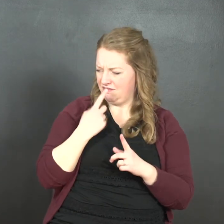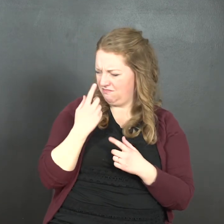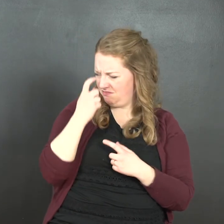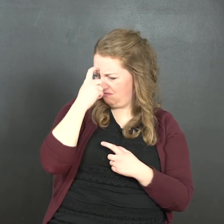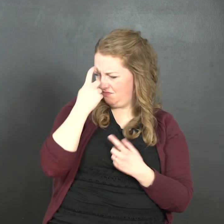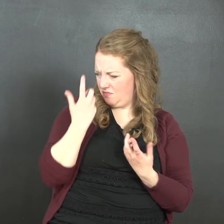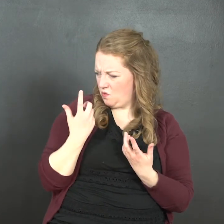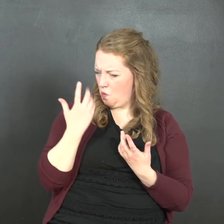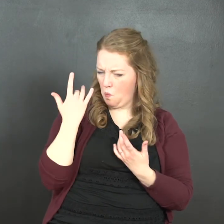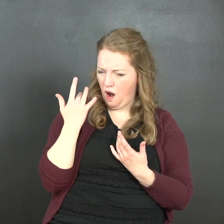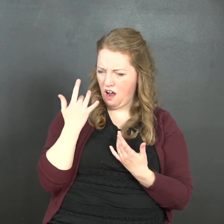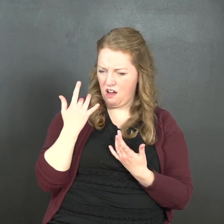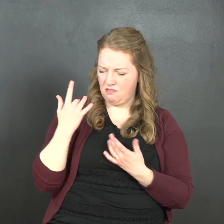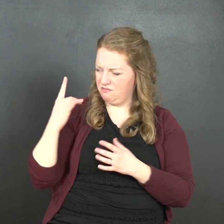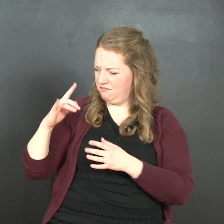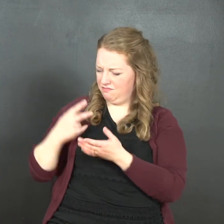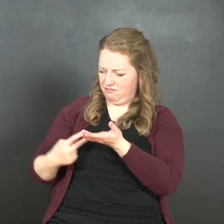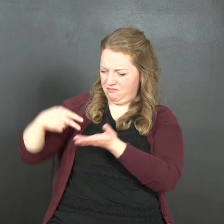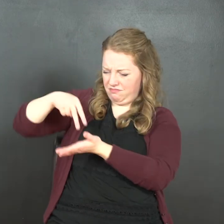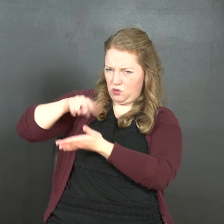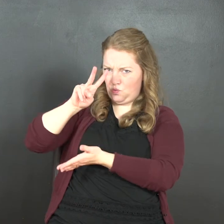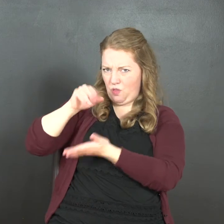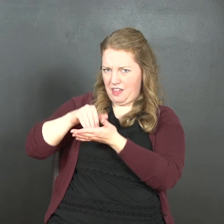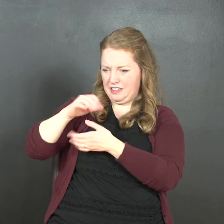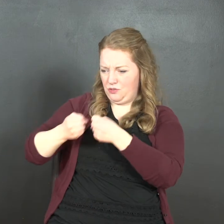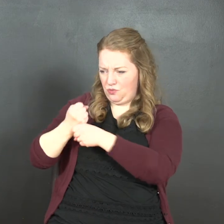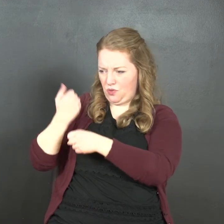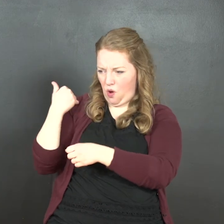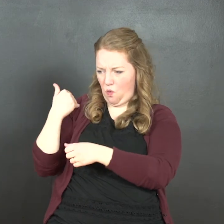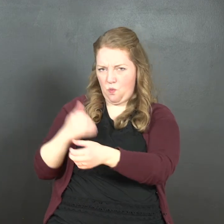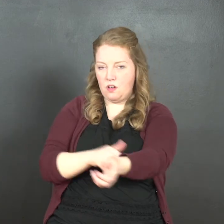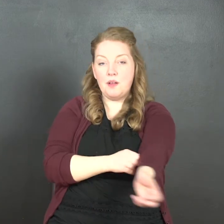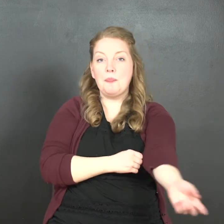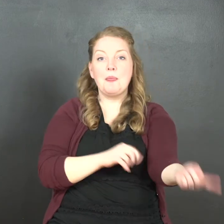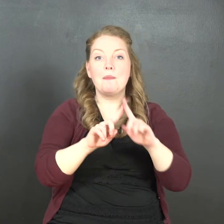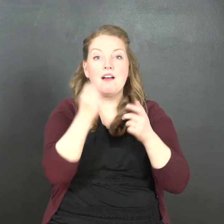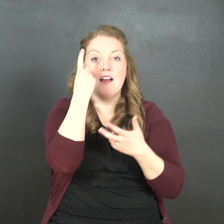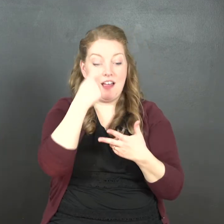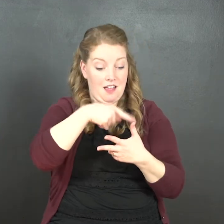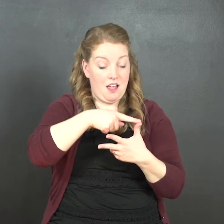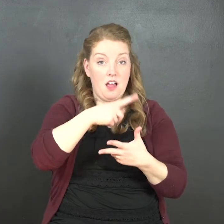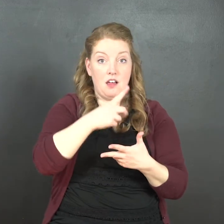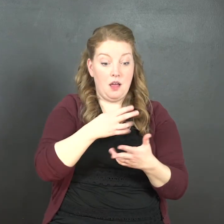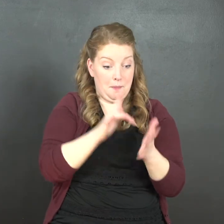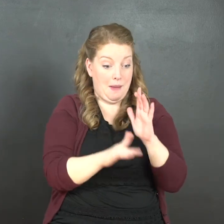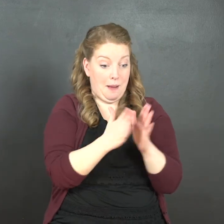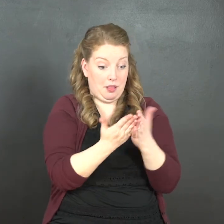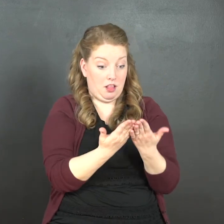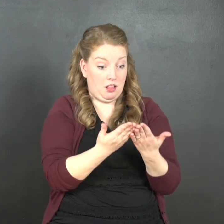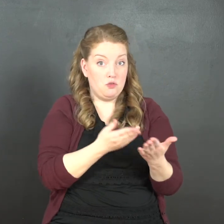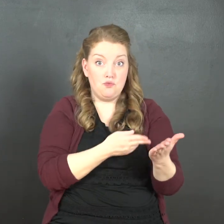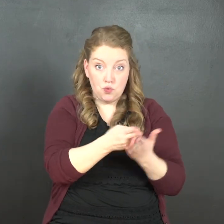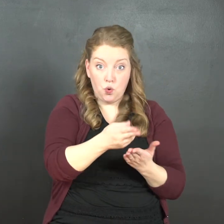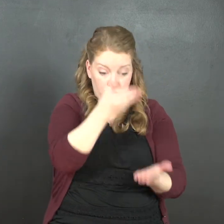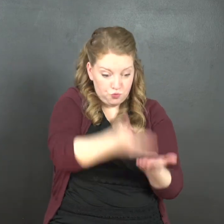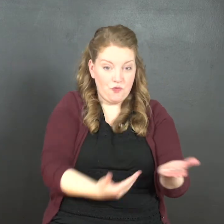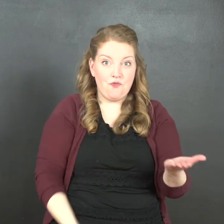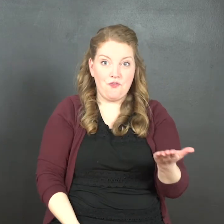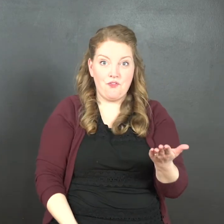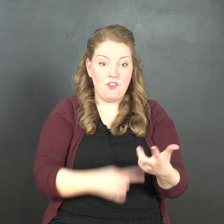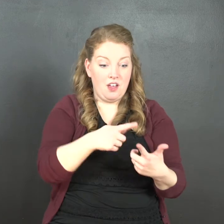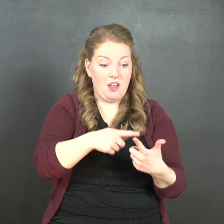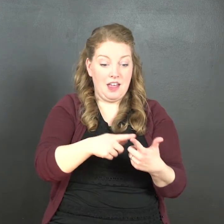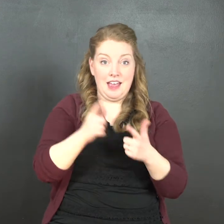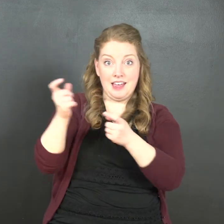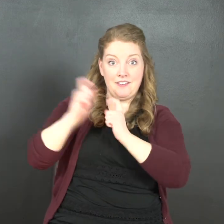resurrection have to do with me? That was 2,000 years ago. Please understand, it shows us, it informs us that the Bible is true. It offers us hope